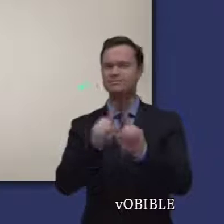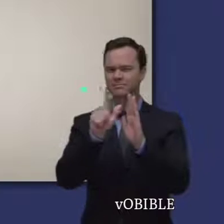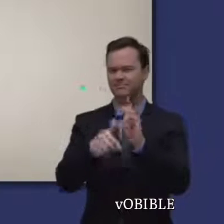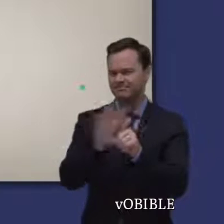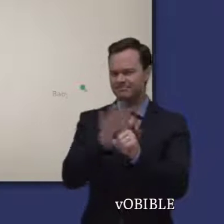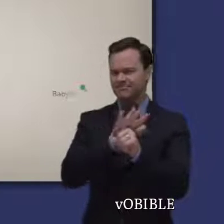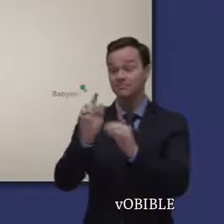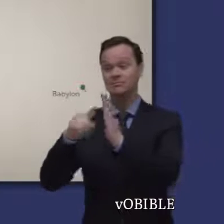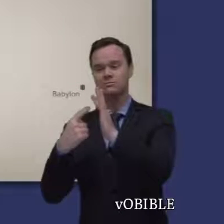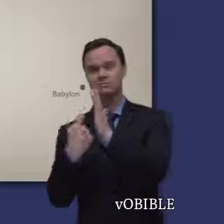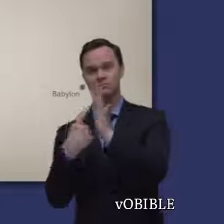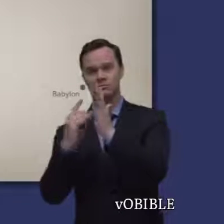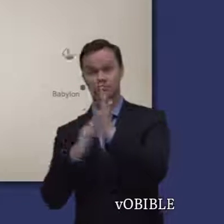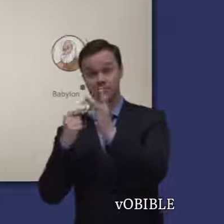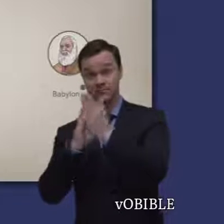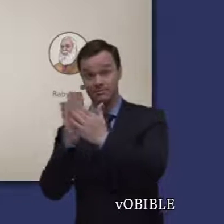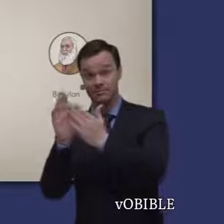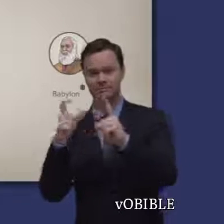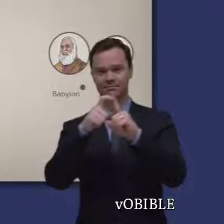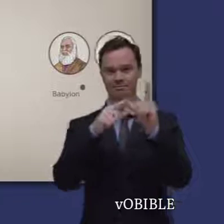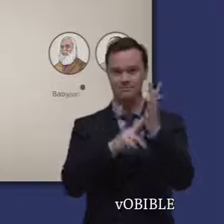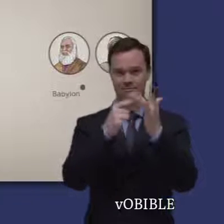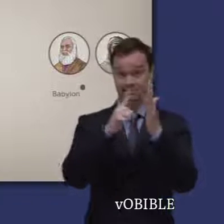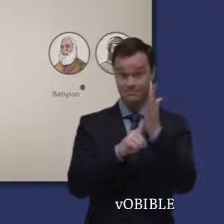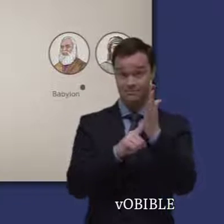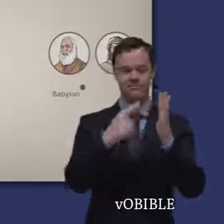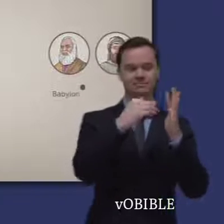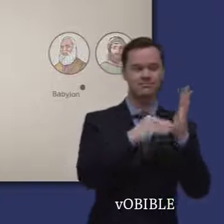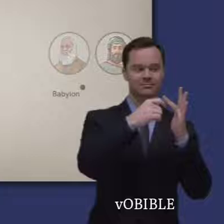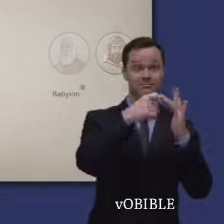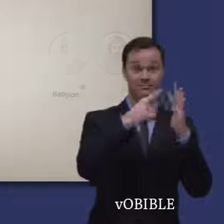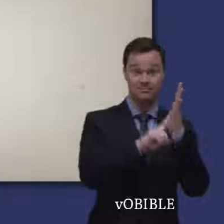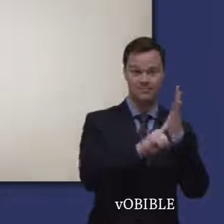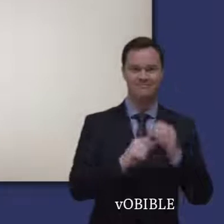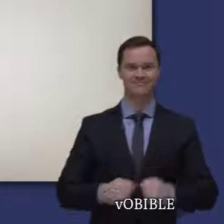Obadiah was a contemporary of Jeremiah, Daniel, and Ezekiel.